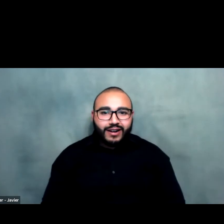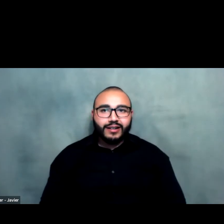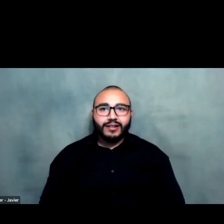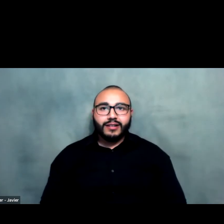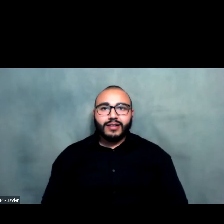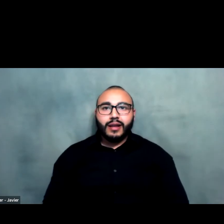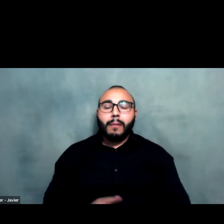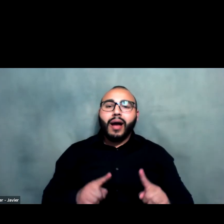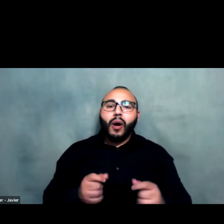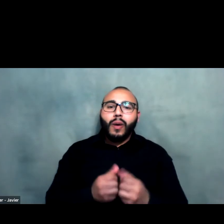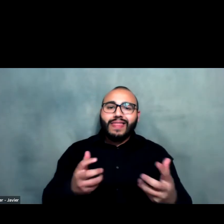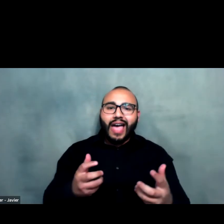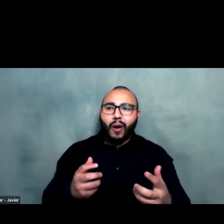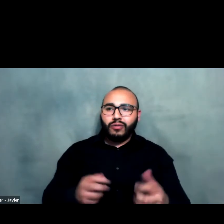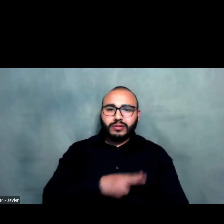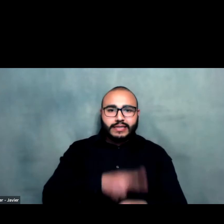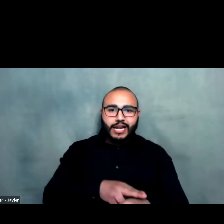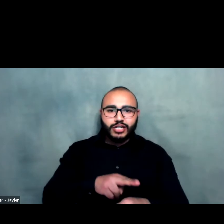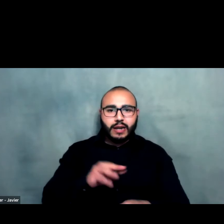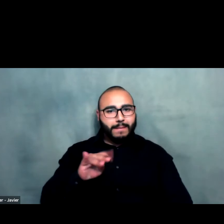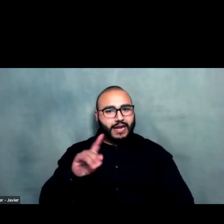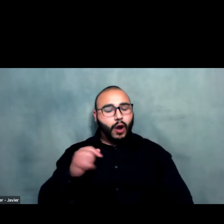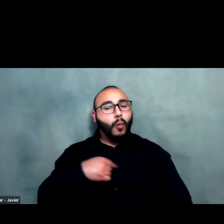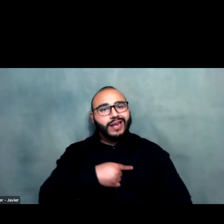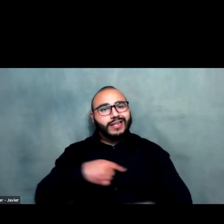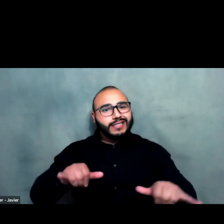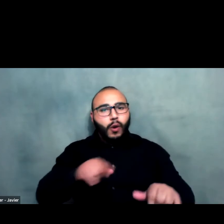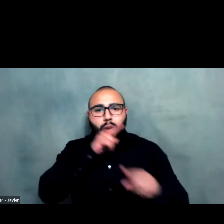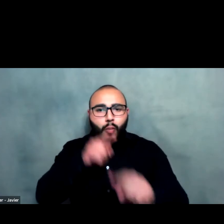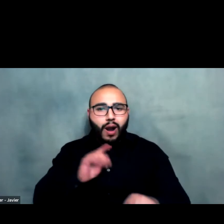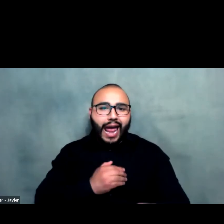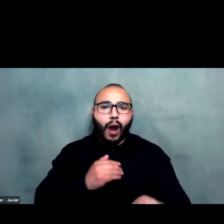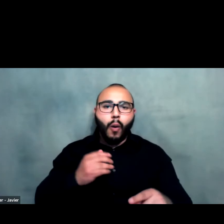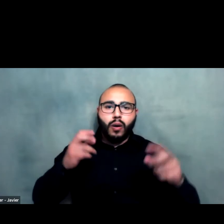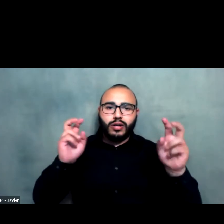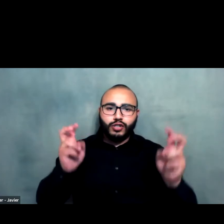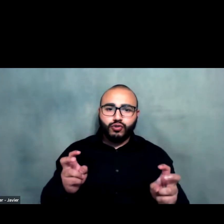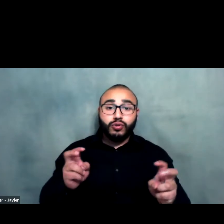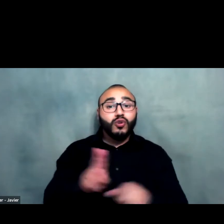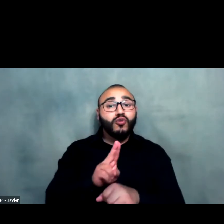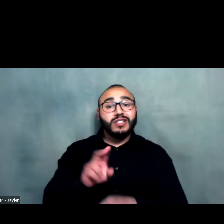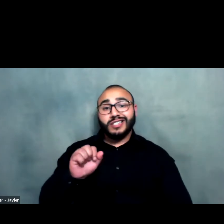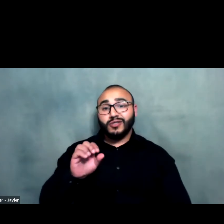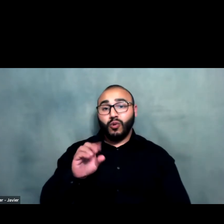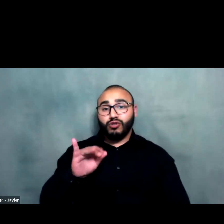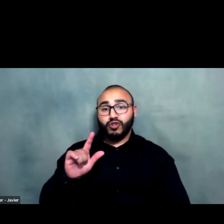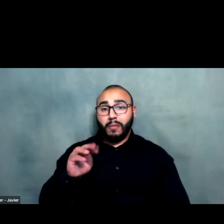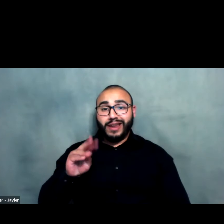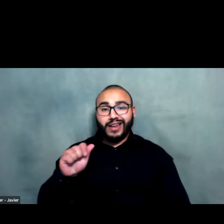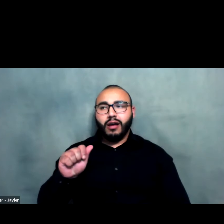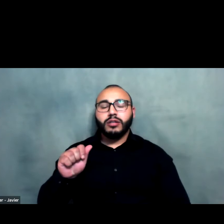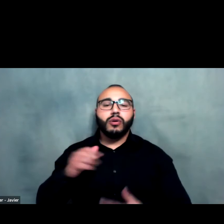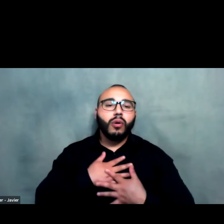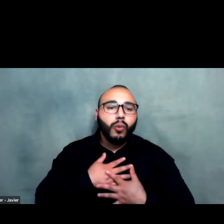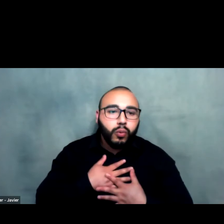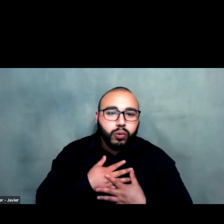we're still reporting on our issues through social media. So thank God for social media. We